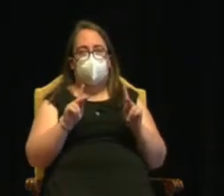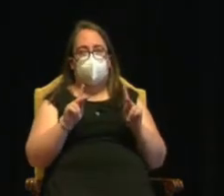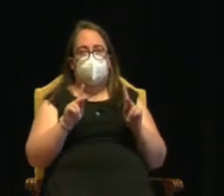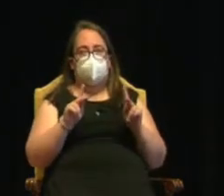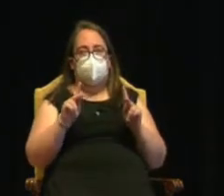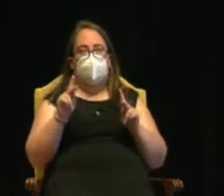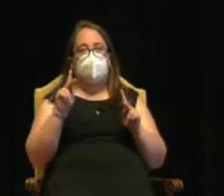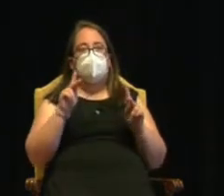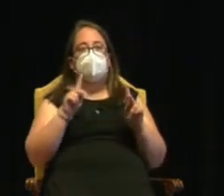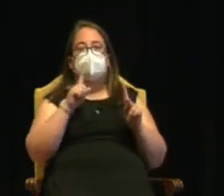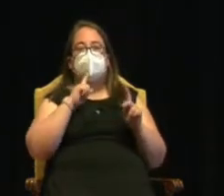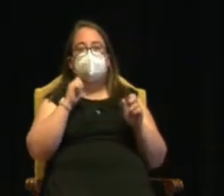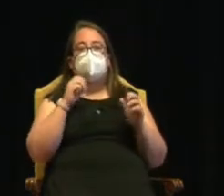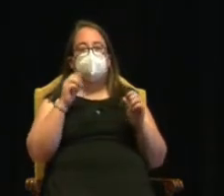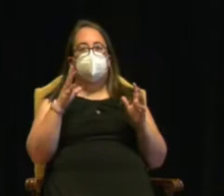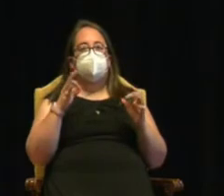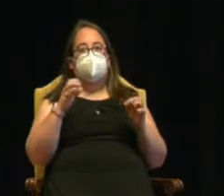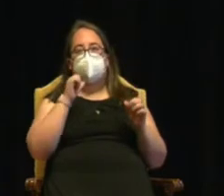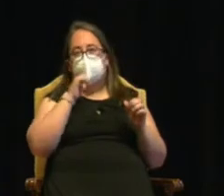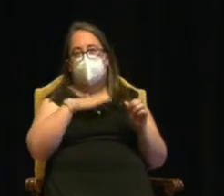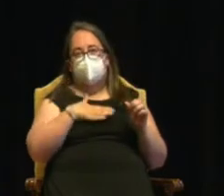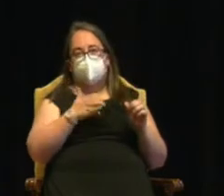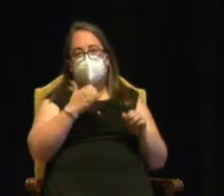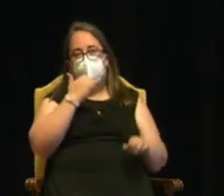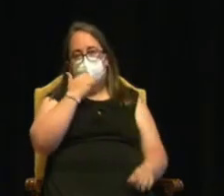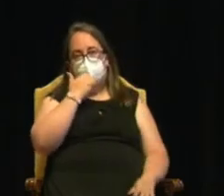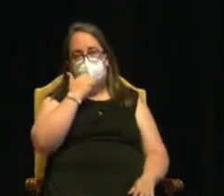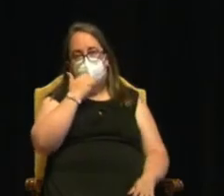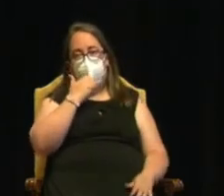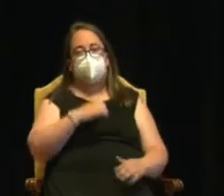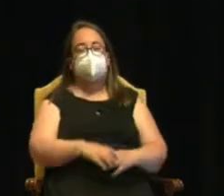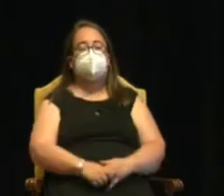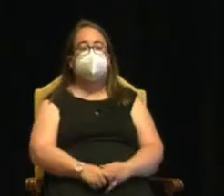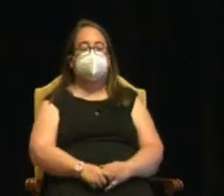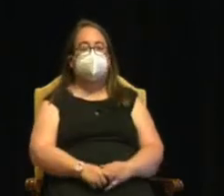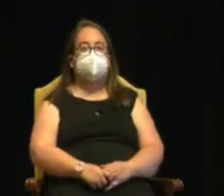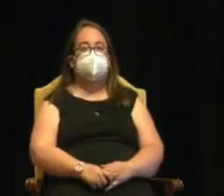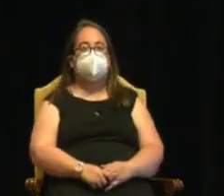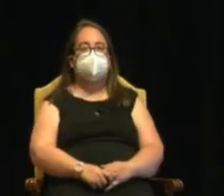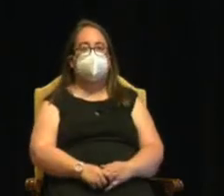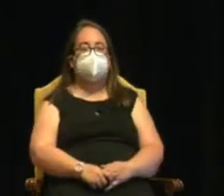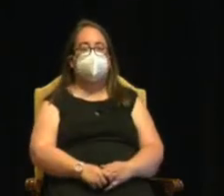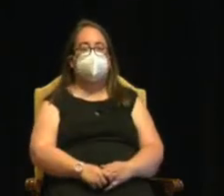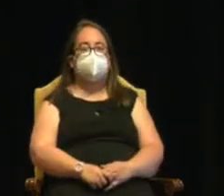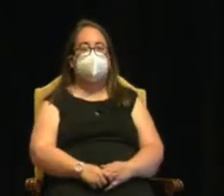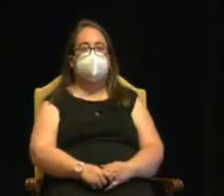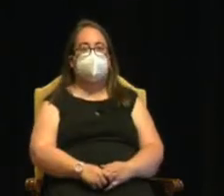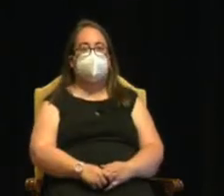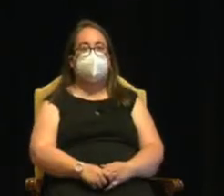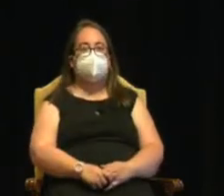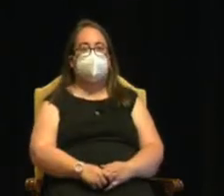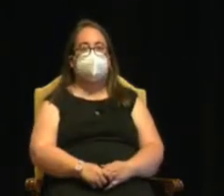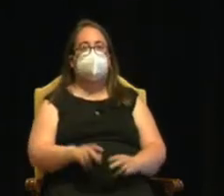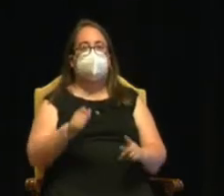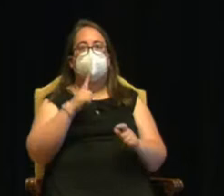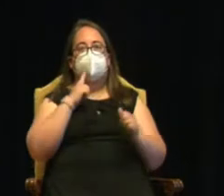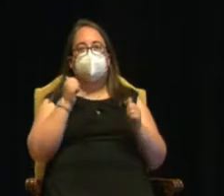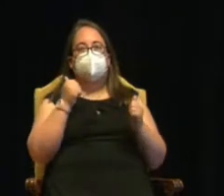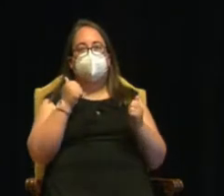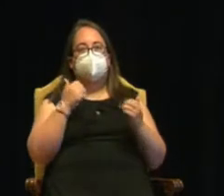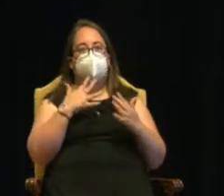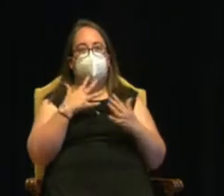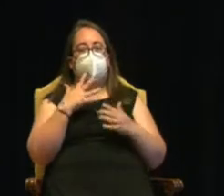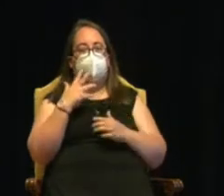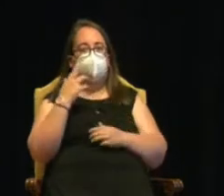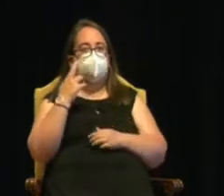people are so determined never to admit fault in our current culture, and they're so scared of the ramifications